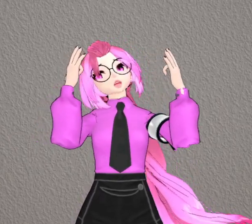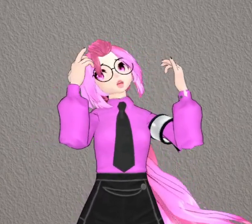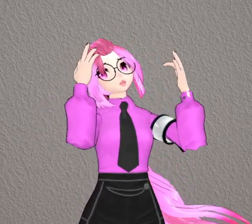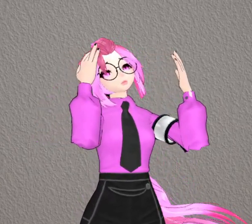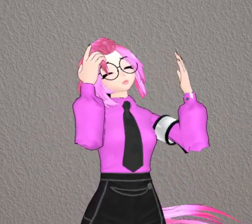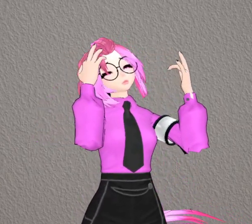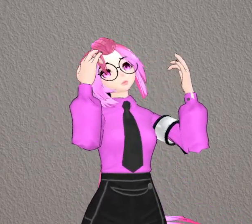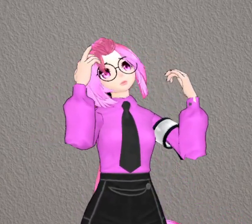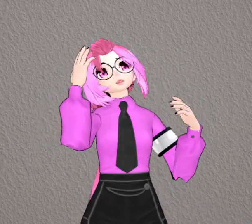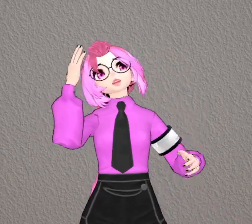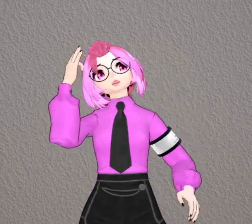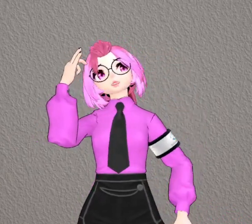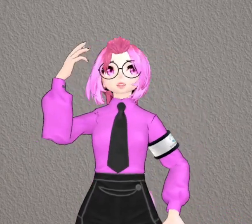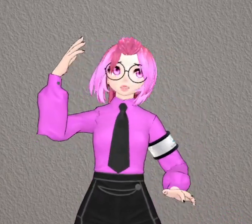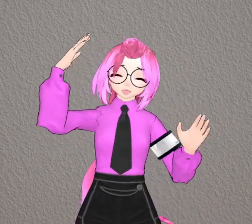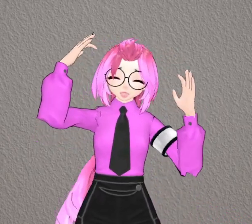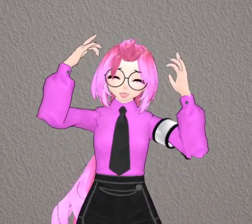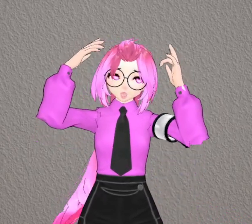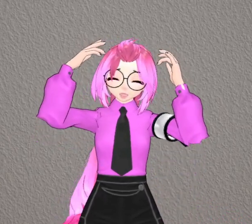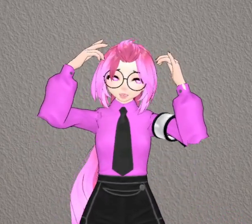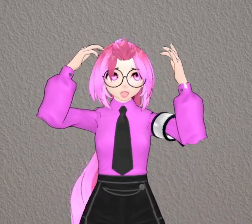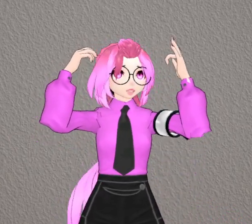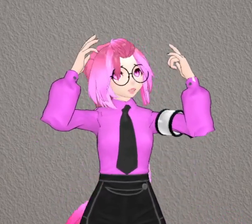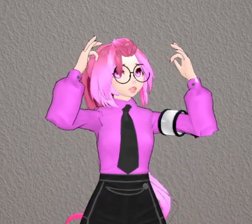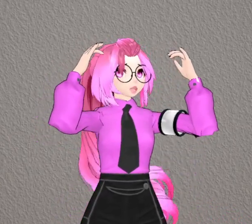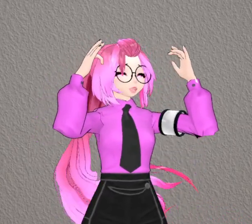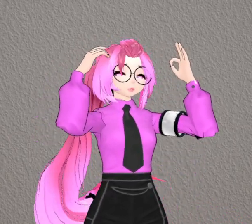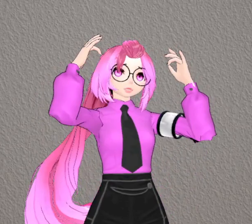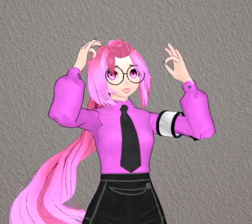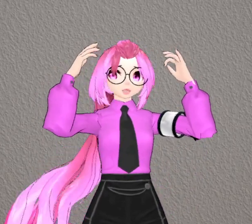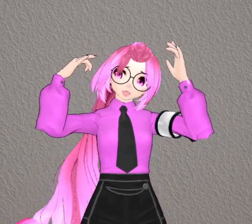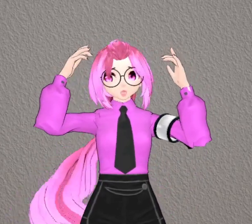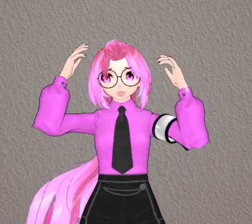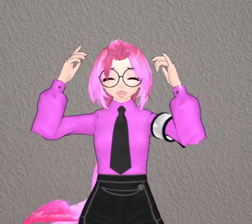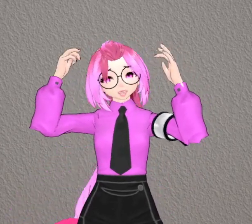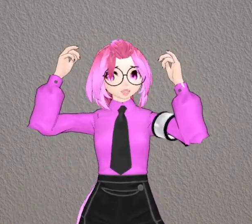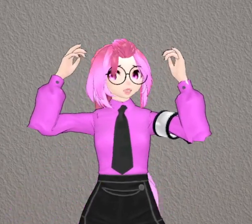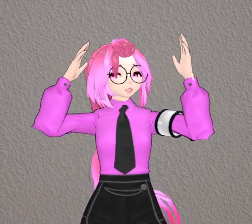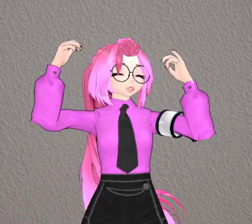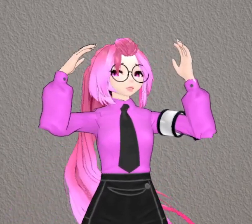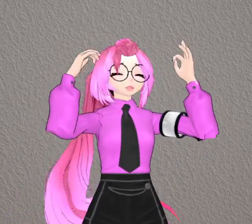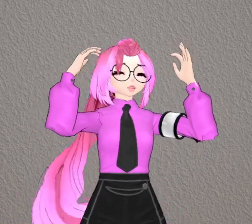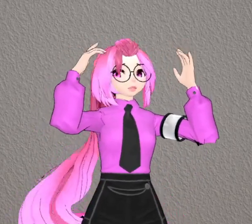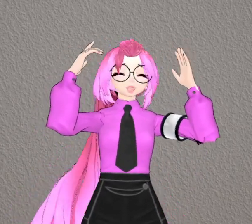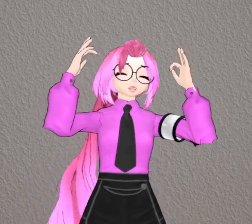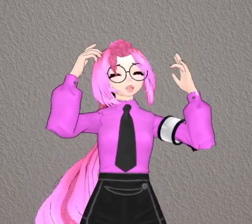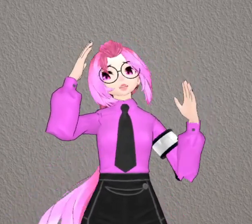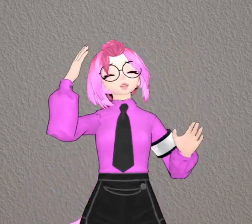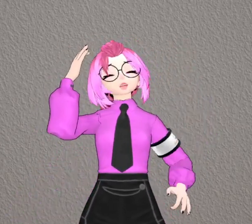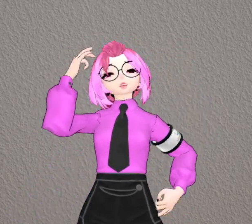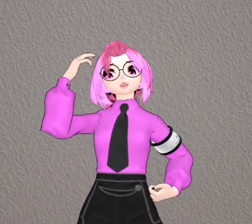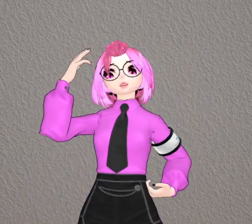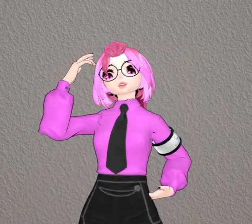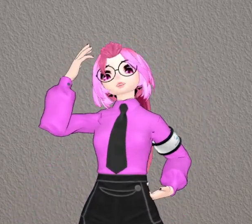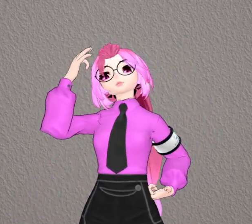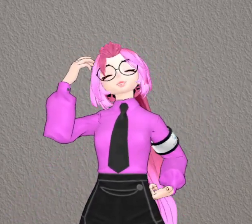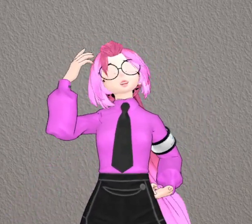well, like this. And this is like all the thoughts are like sparkling and popping in and out of your head, and you're just